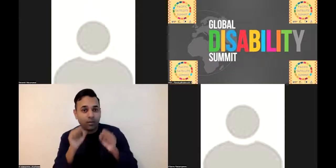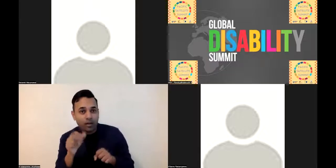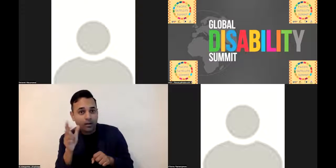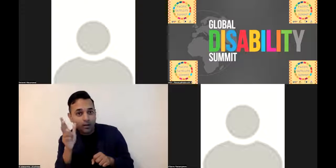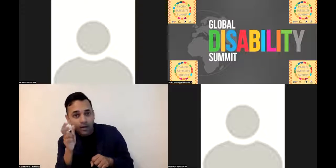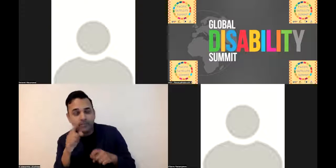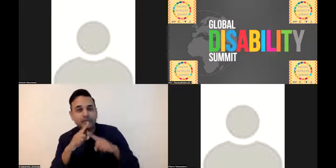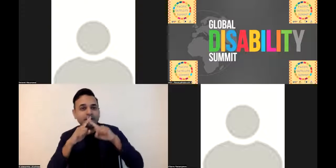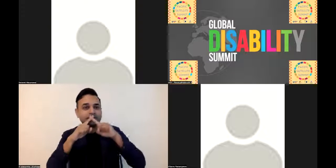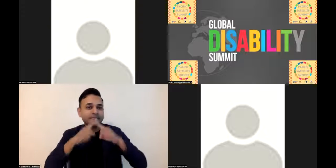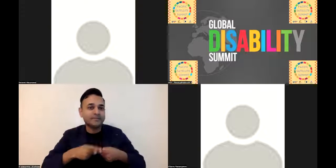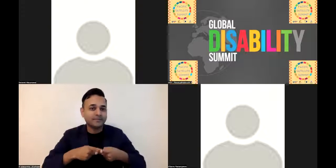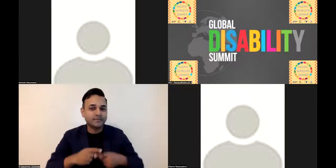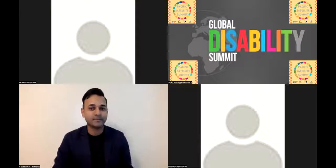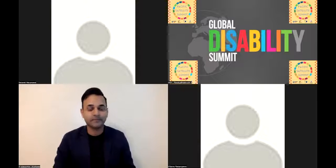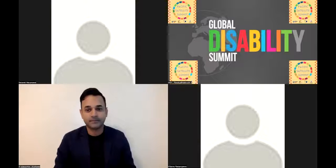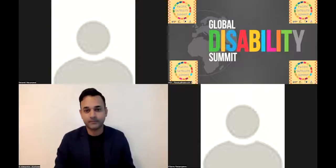Zoom meeting, start my video, hold me button.